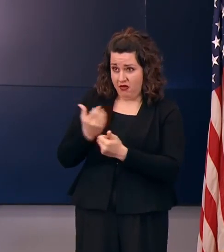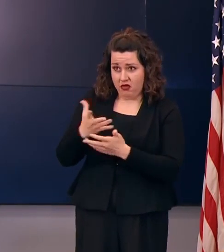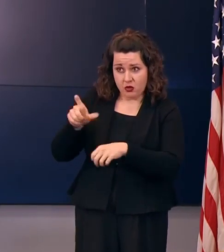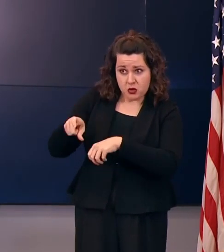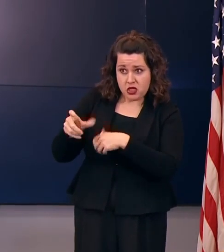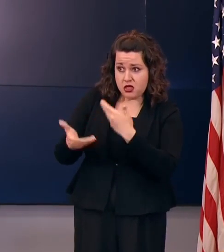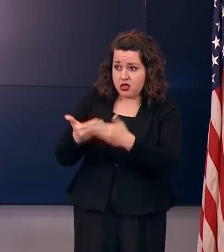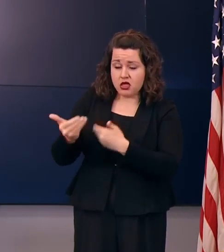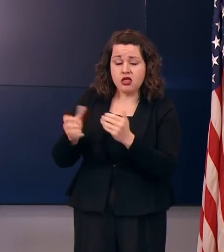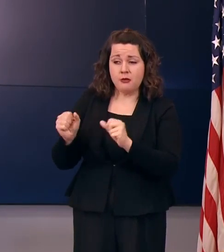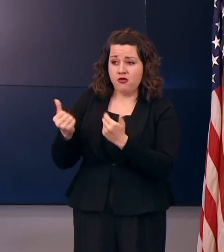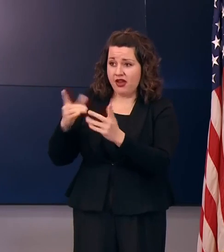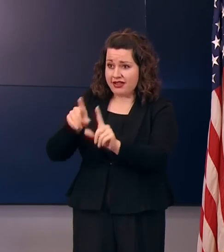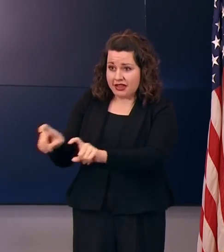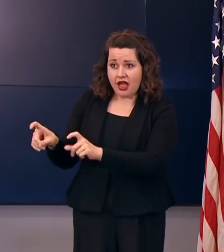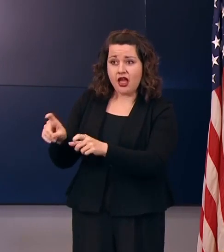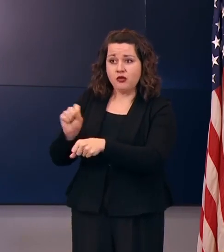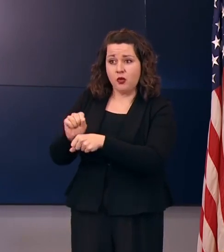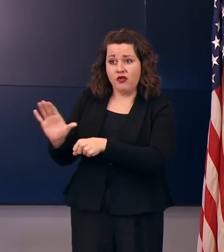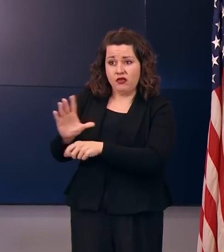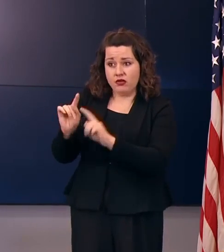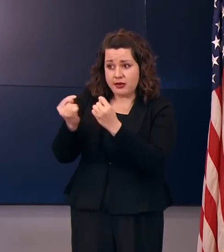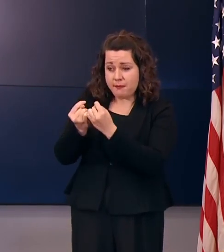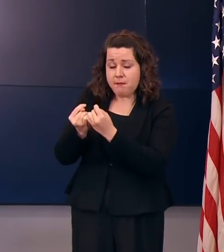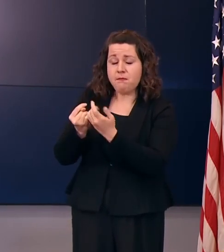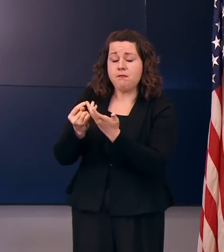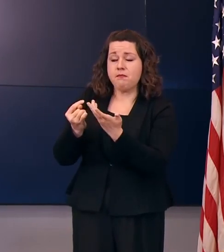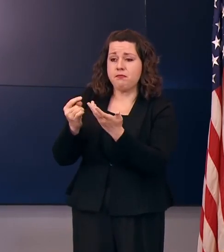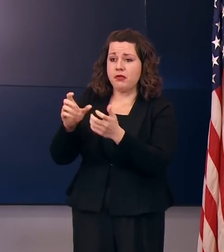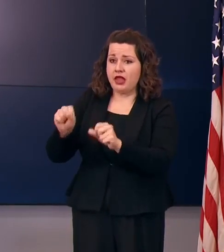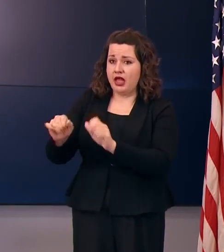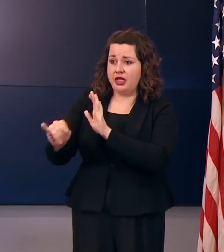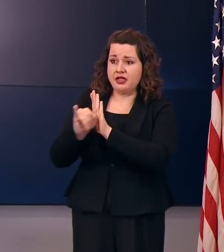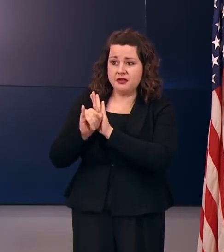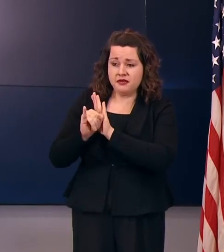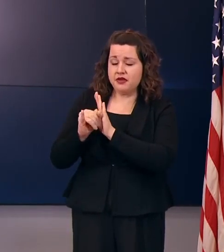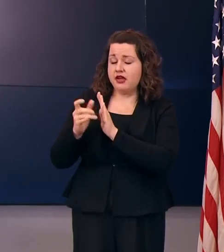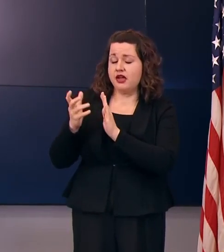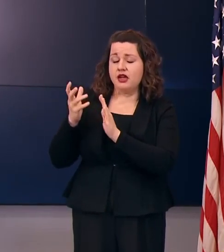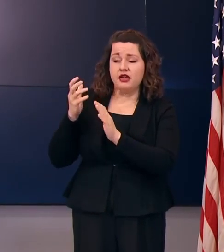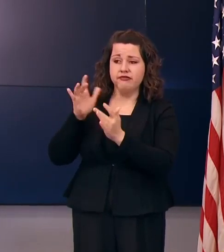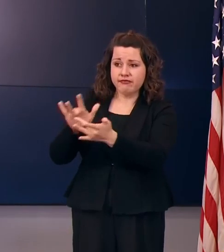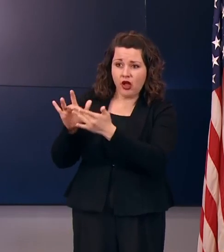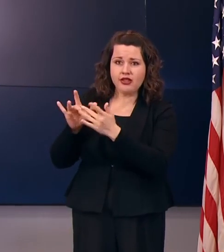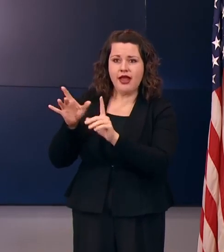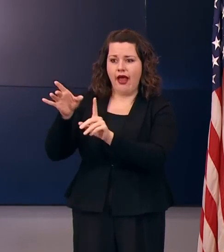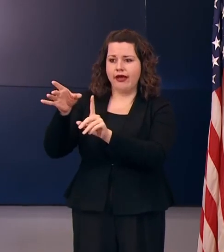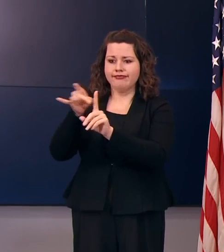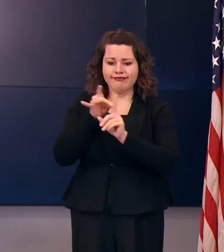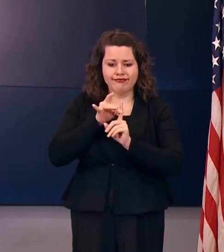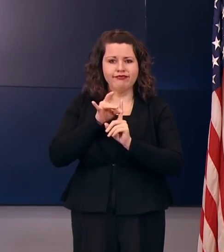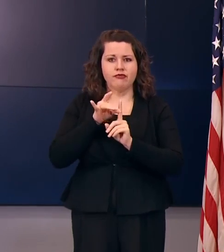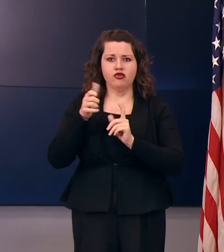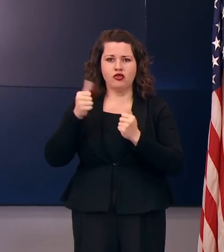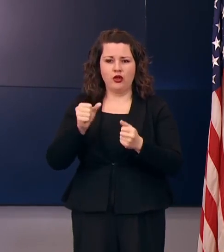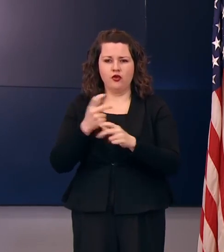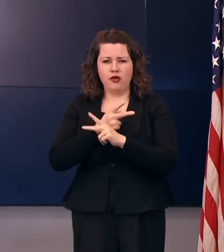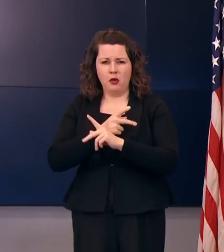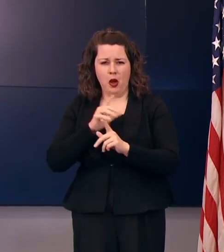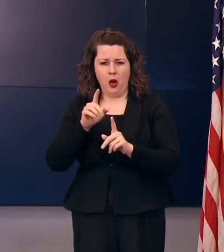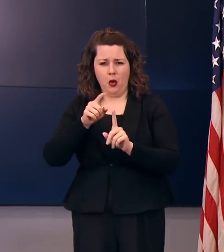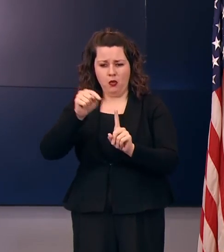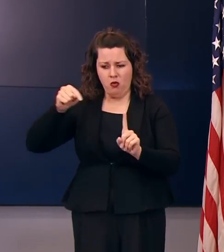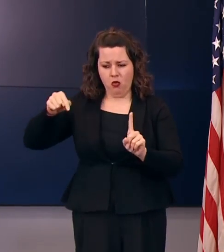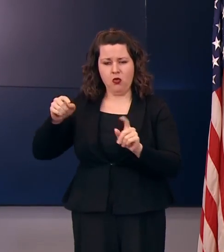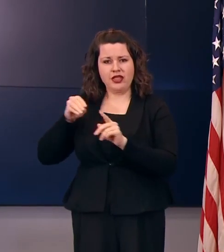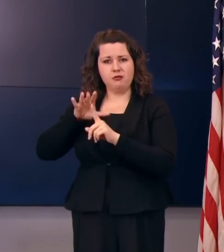we could provide the testing, working with their team to start to identify and then do some of the contact tracing so that we would know the exposure so we could